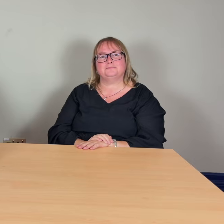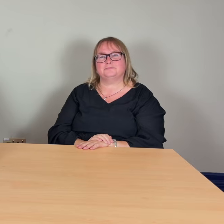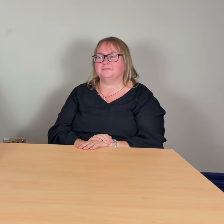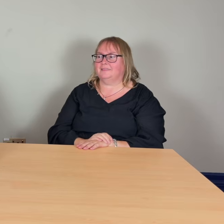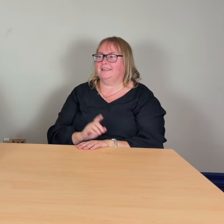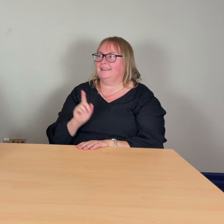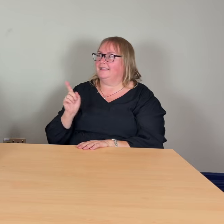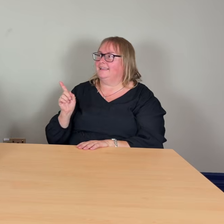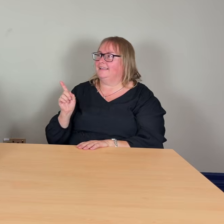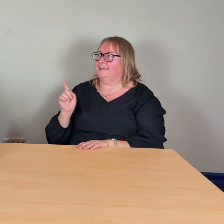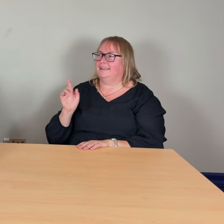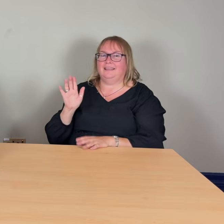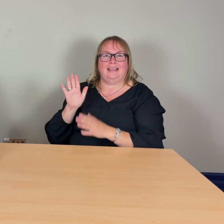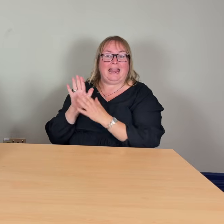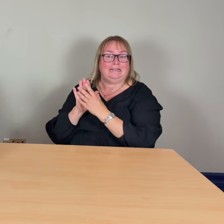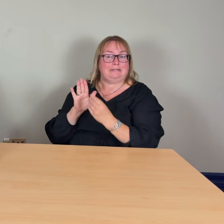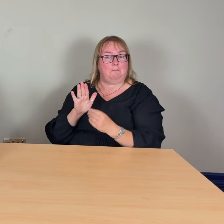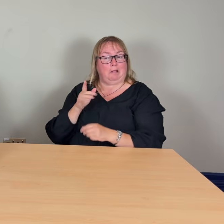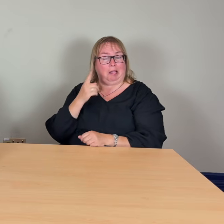And here's an example we made earlier.